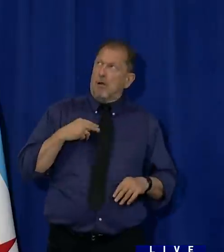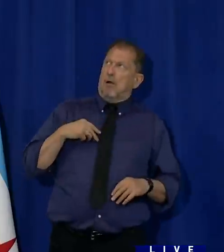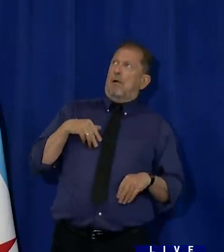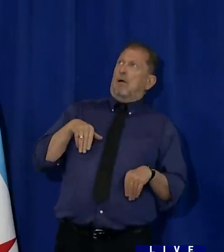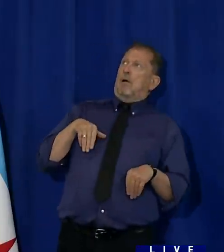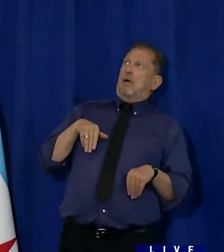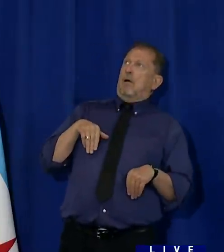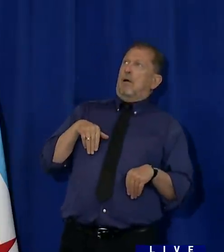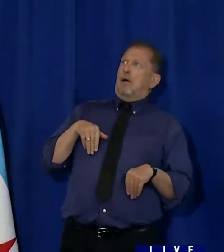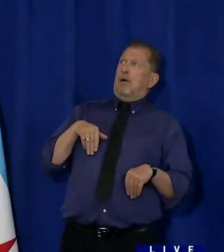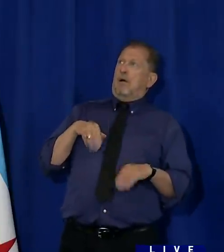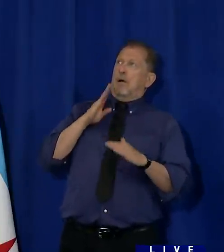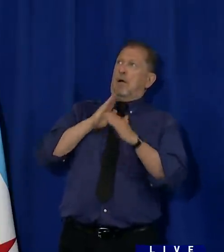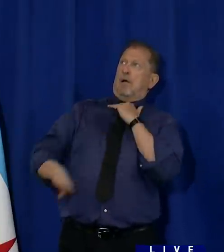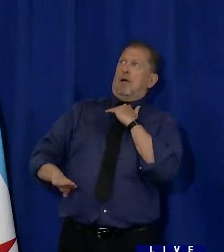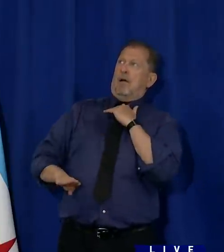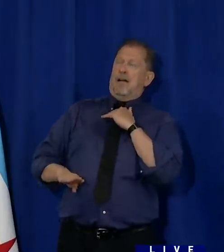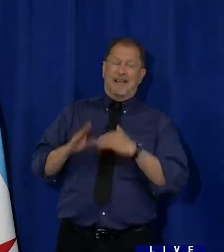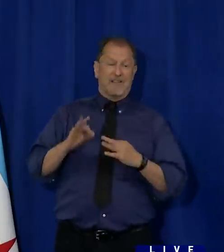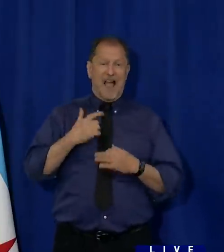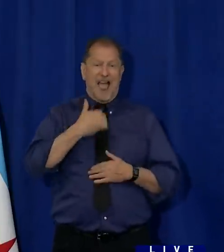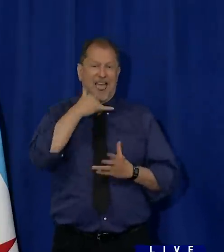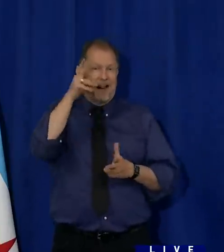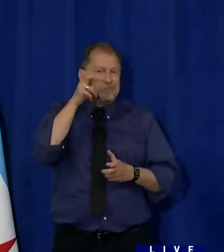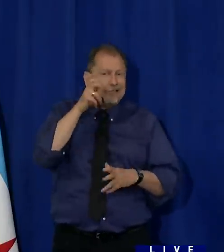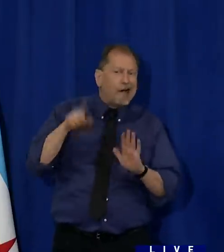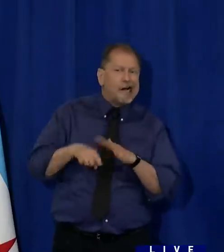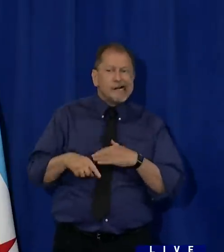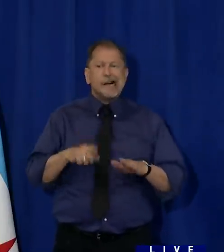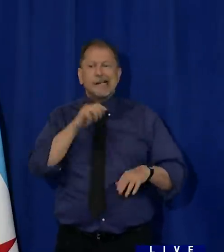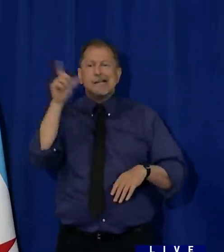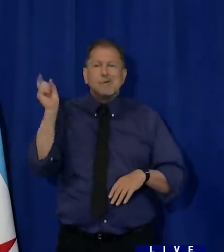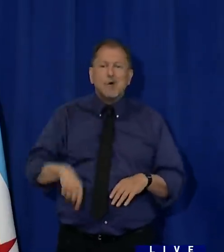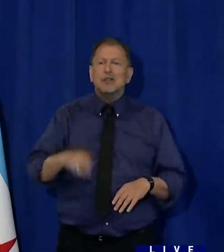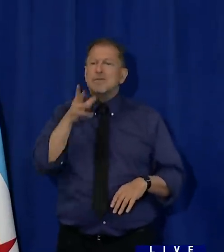when I was misbehaving or doing something not representing the family.